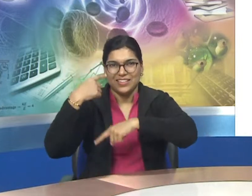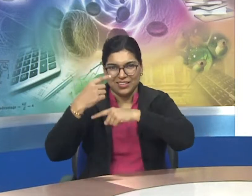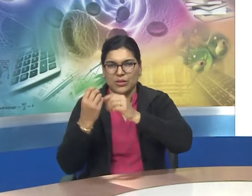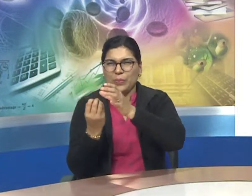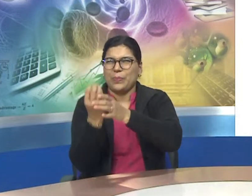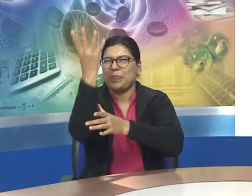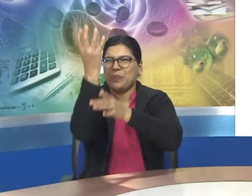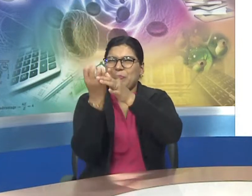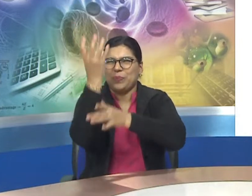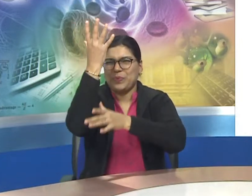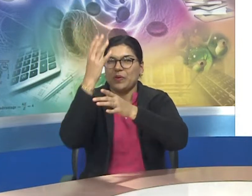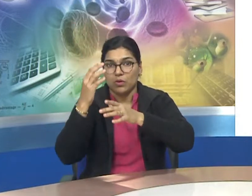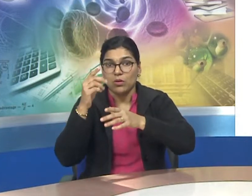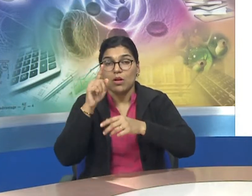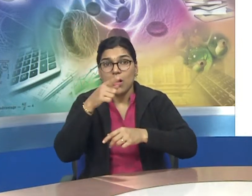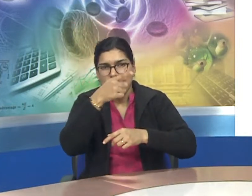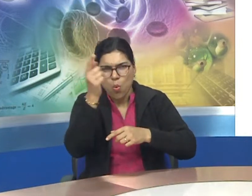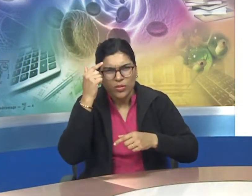Power plants.